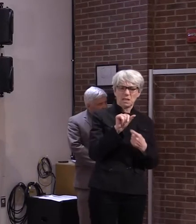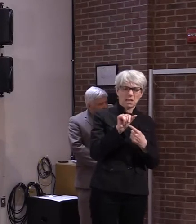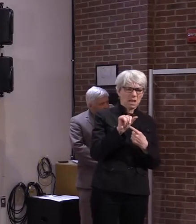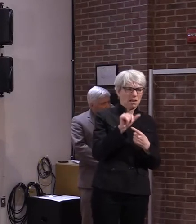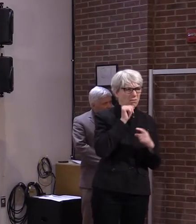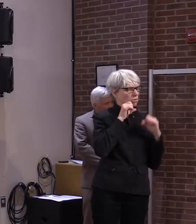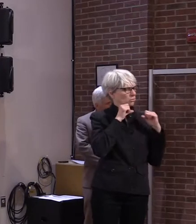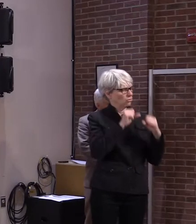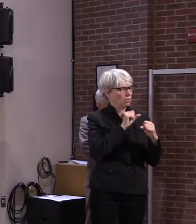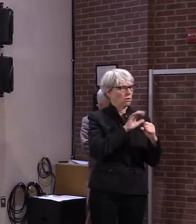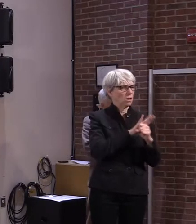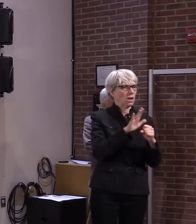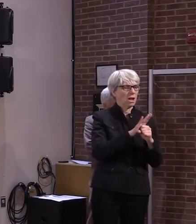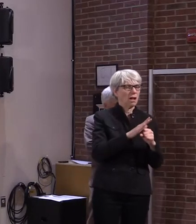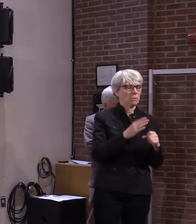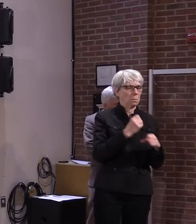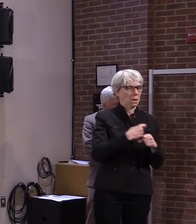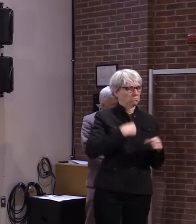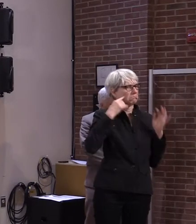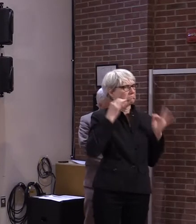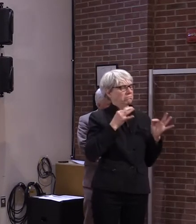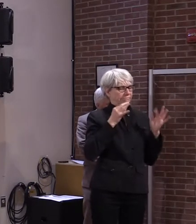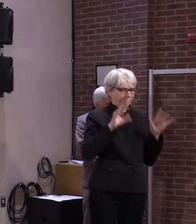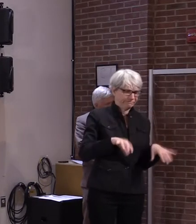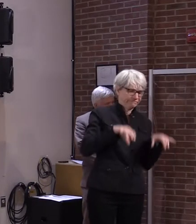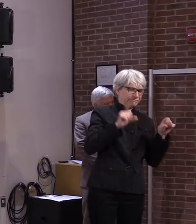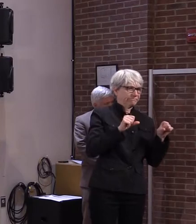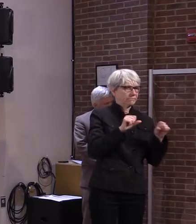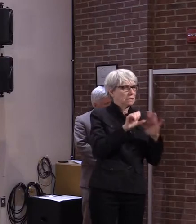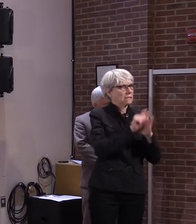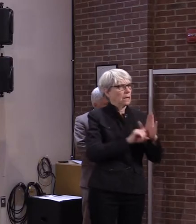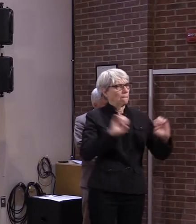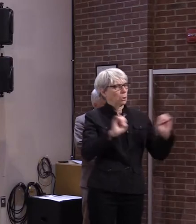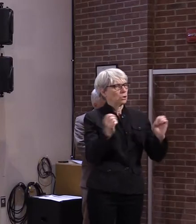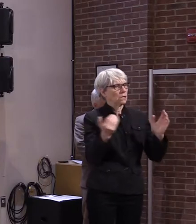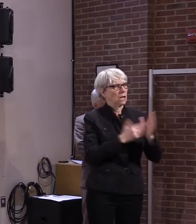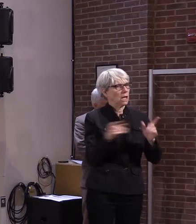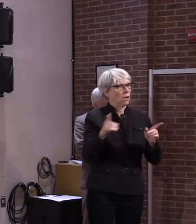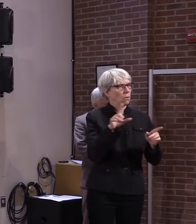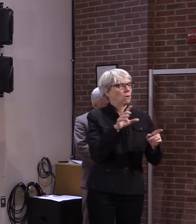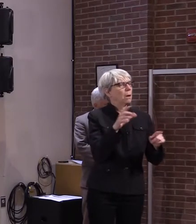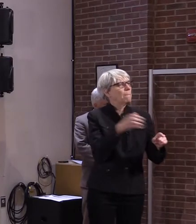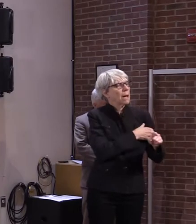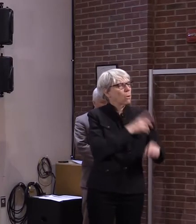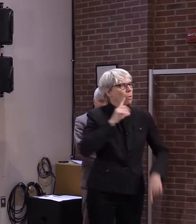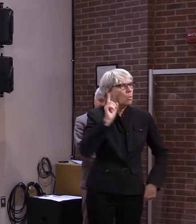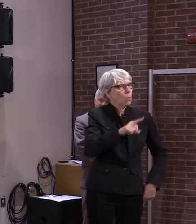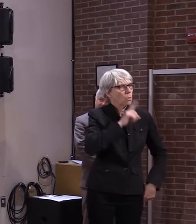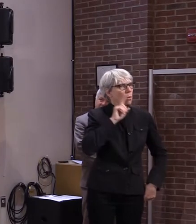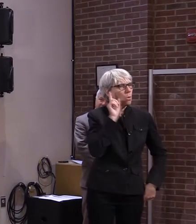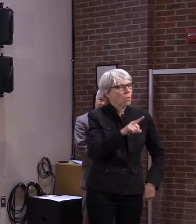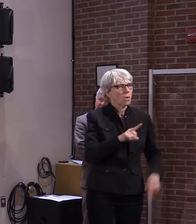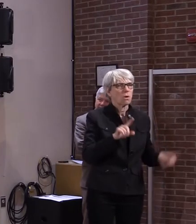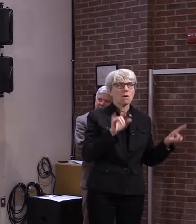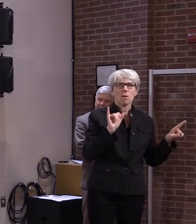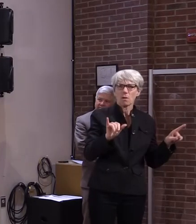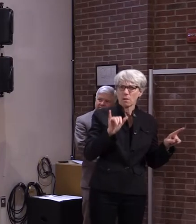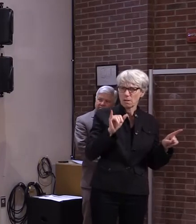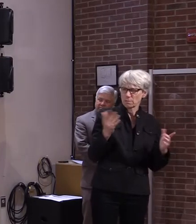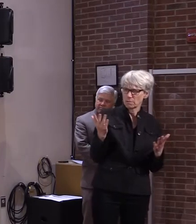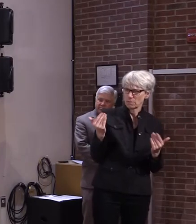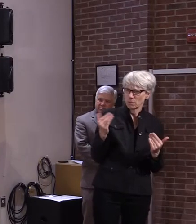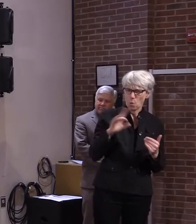emergency because our hospitals, we haven't reached that point. In your mind, what is that point? Where do you draw the line